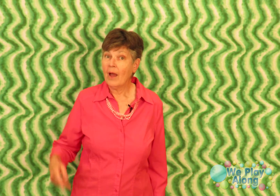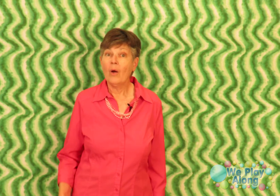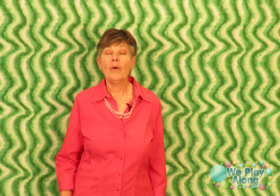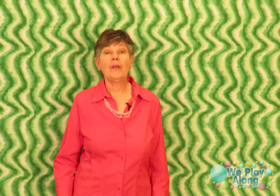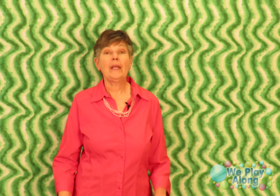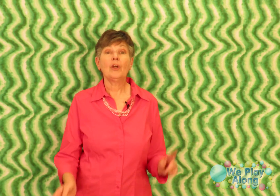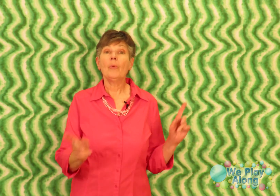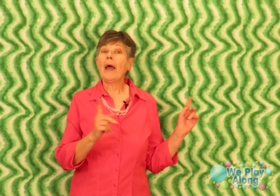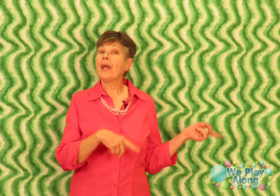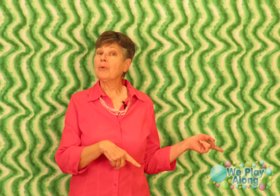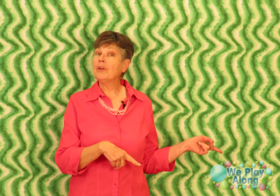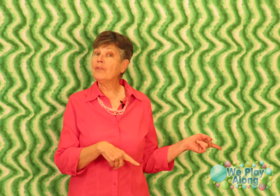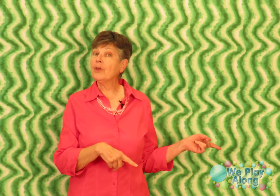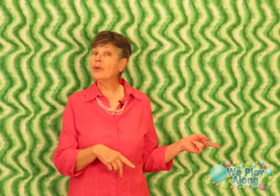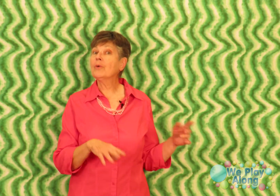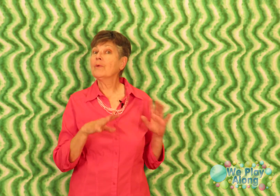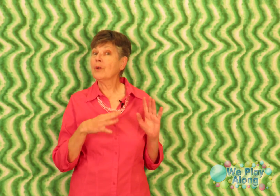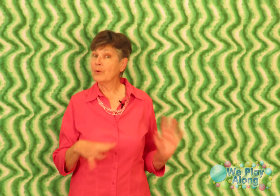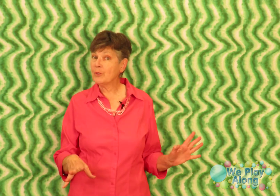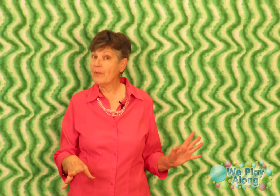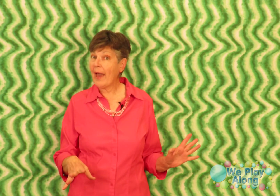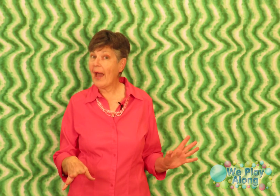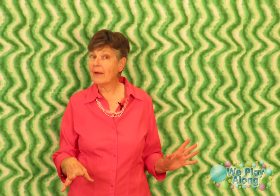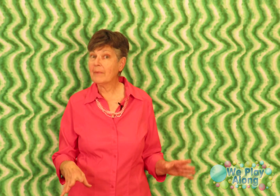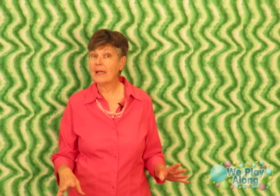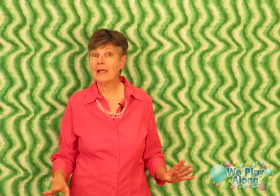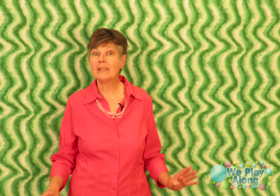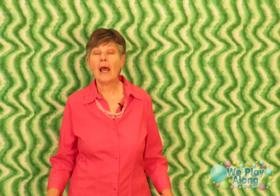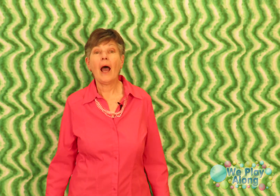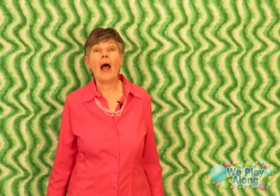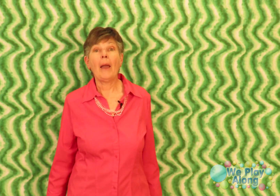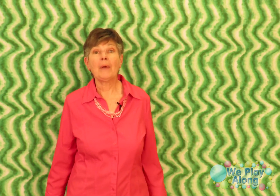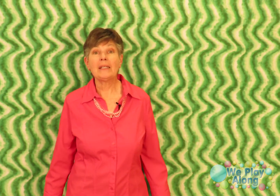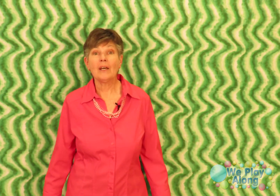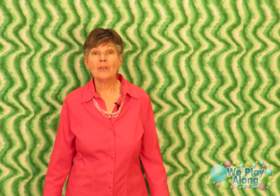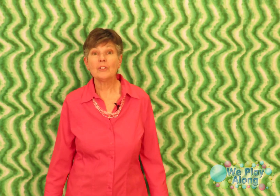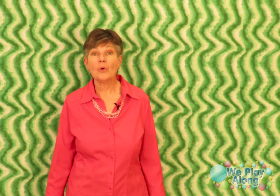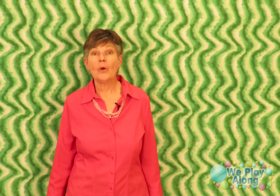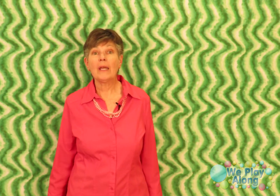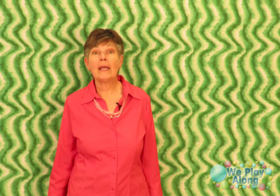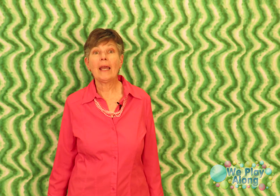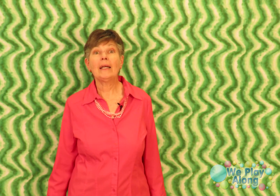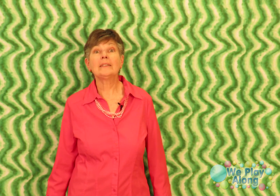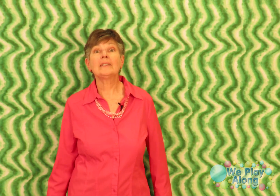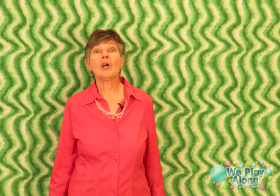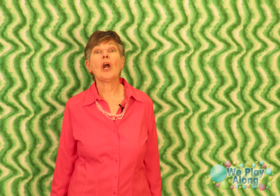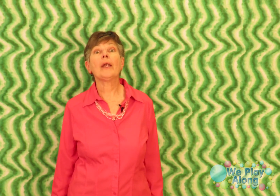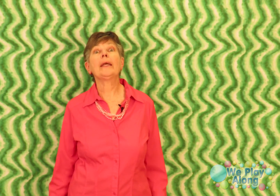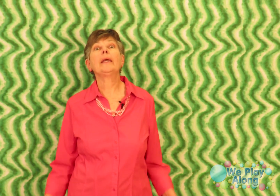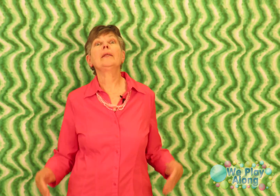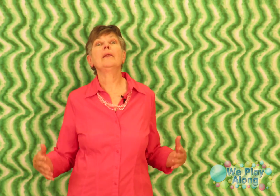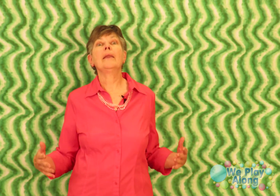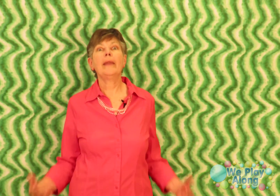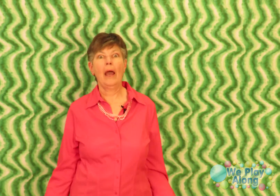Well, if you need to go back and review, go do that, because I'm going to tell the story again starting now.